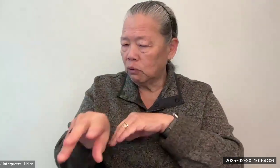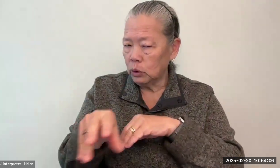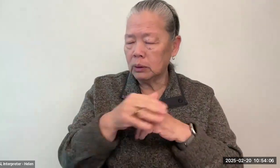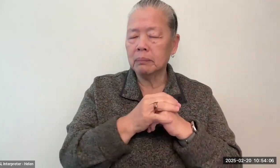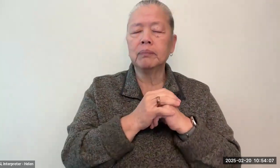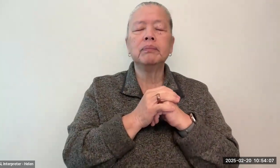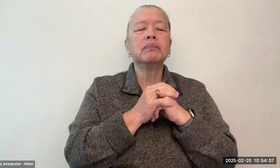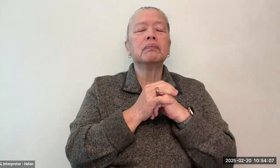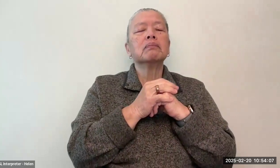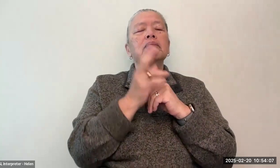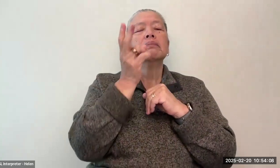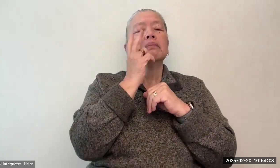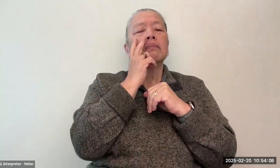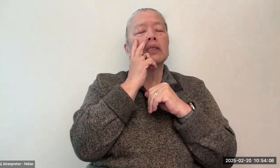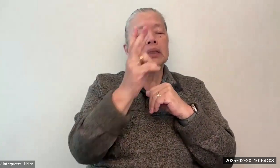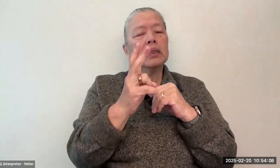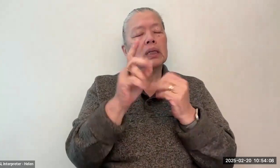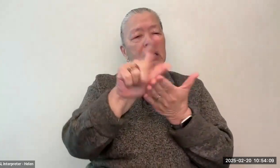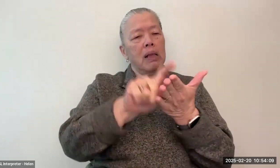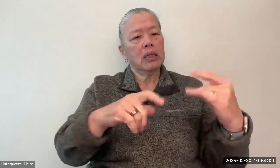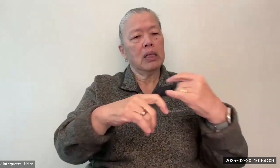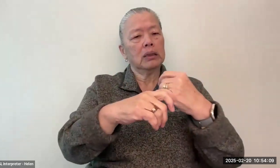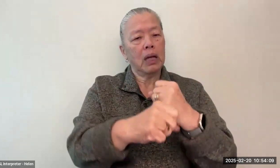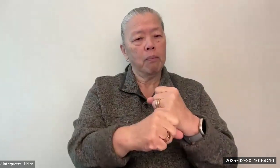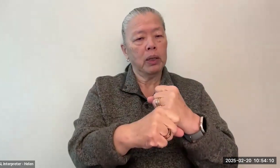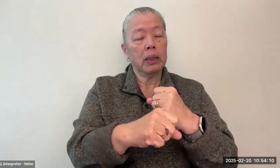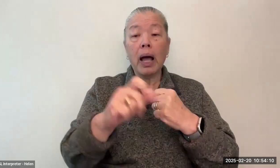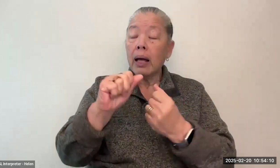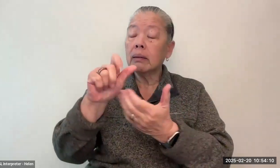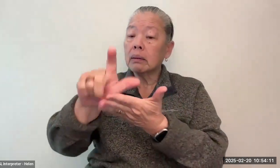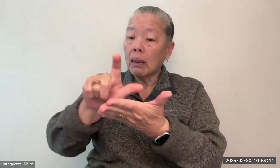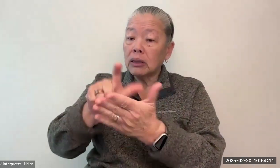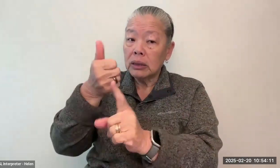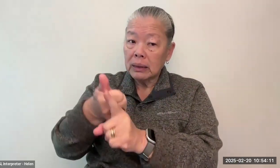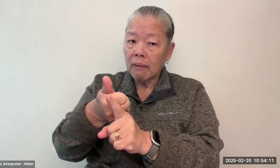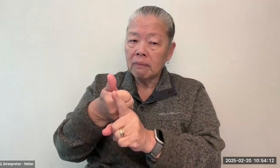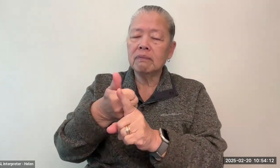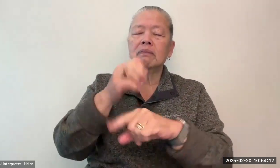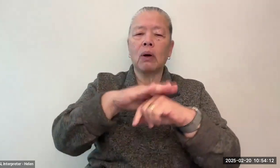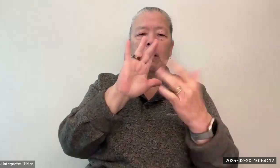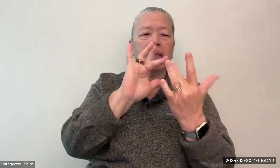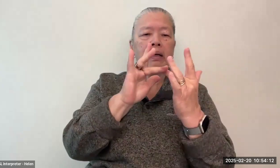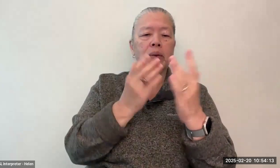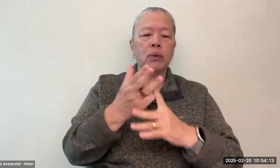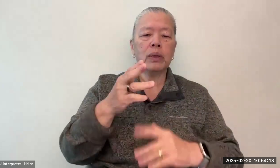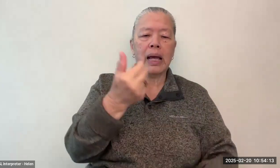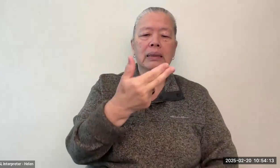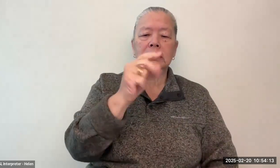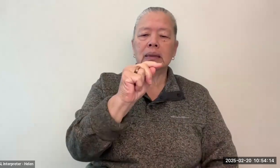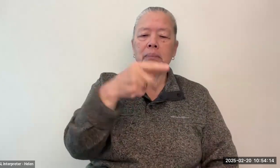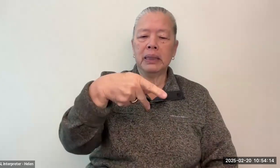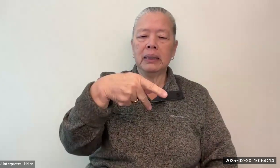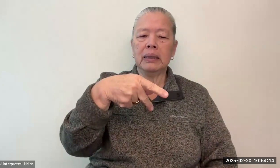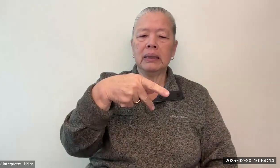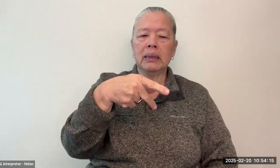see summaries of the legislation and the legislation itself online at